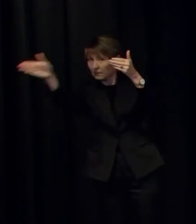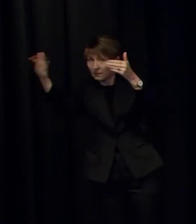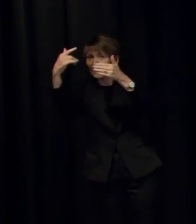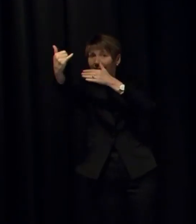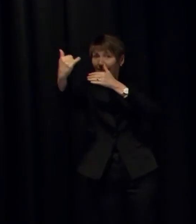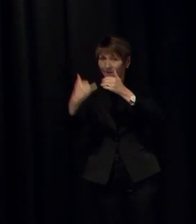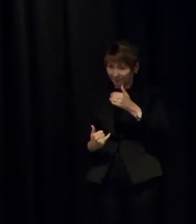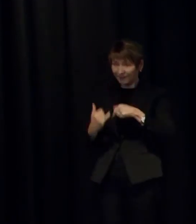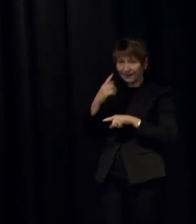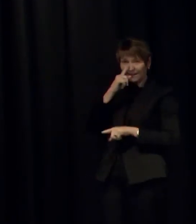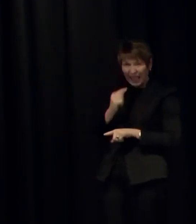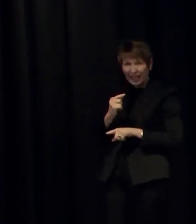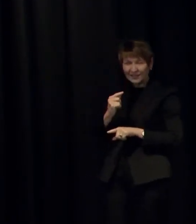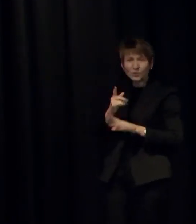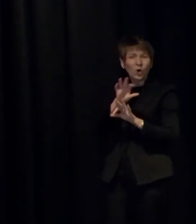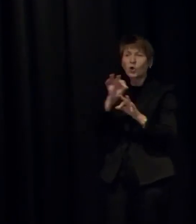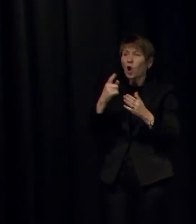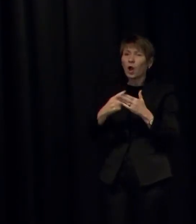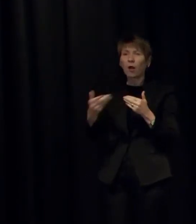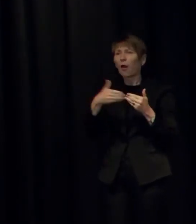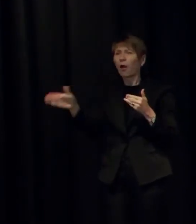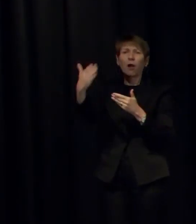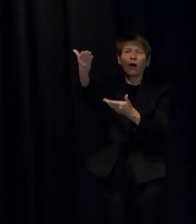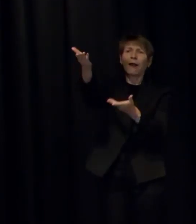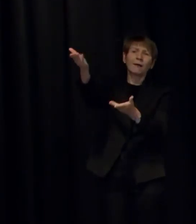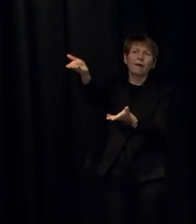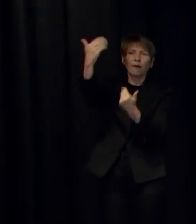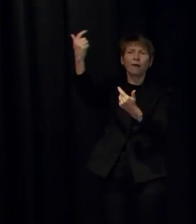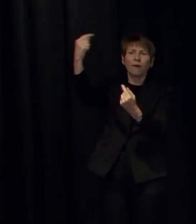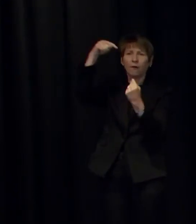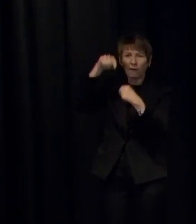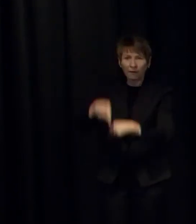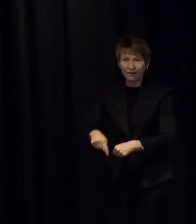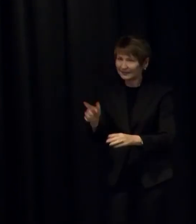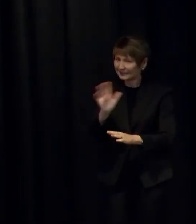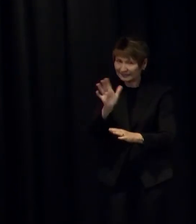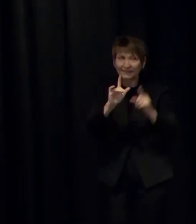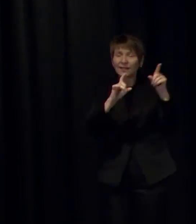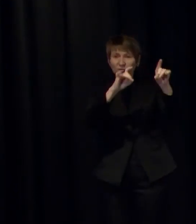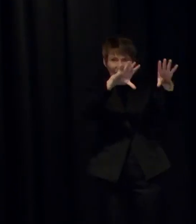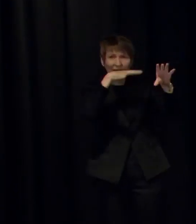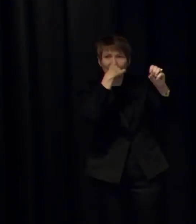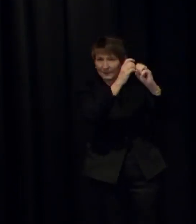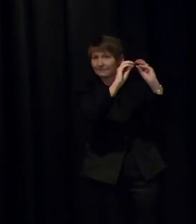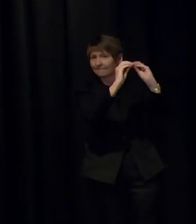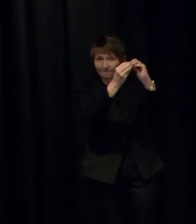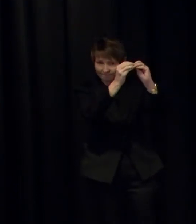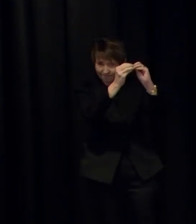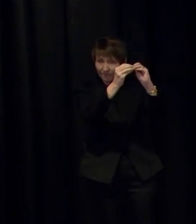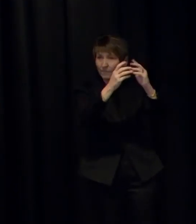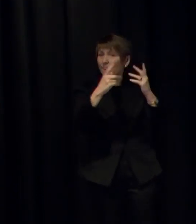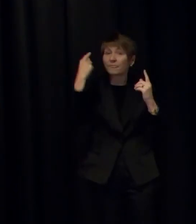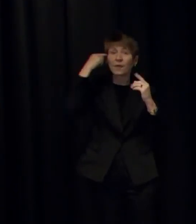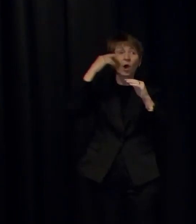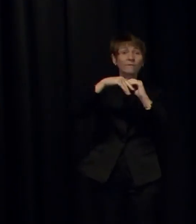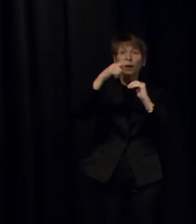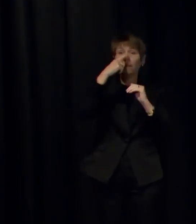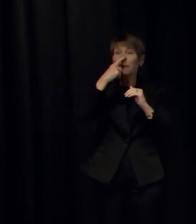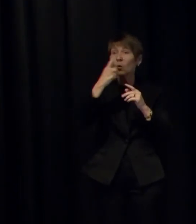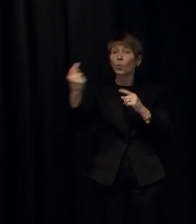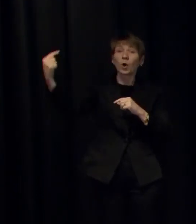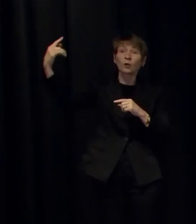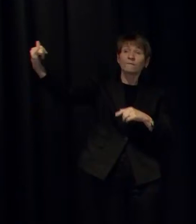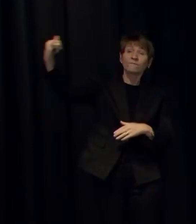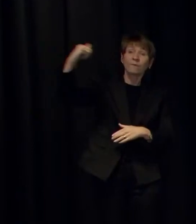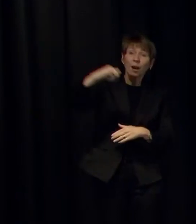resident. There will then be, I think it's highly unlikely that students or business visas or tourists will get in here without being